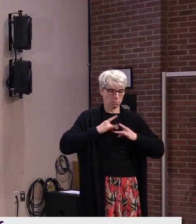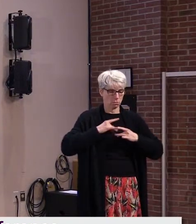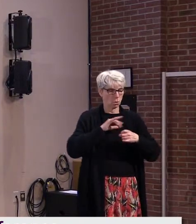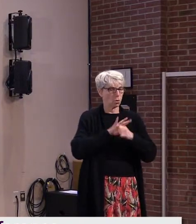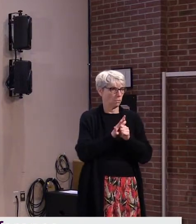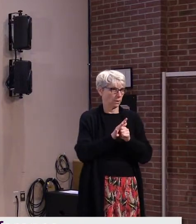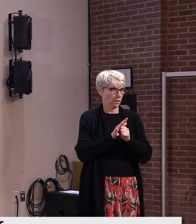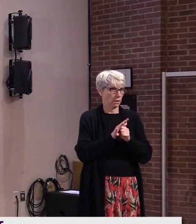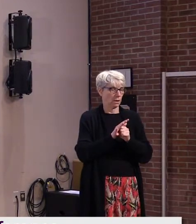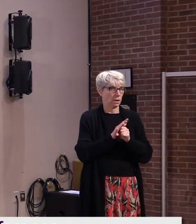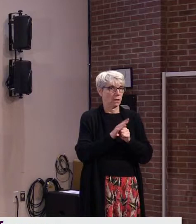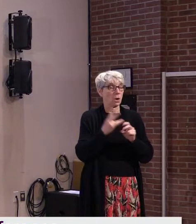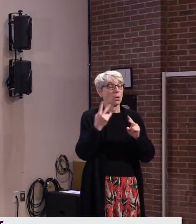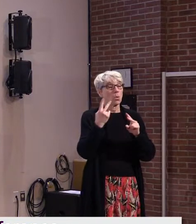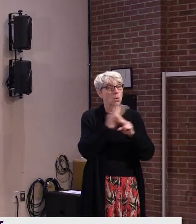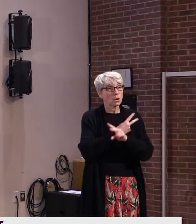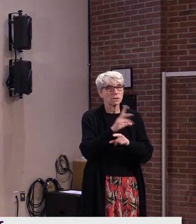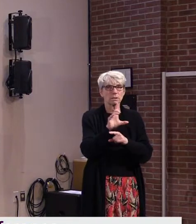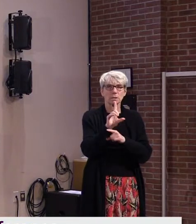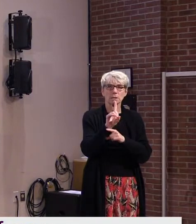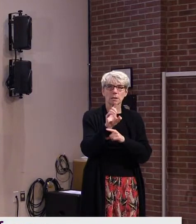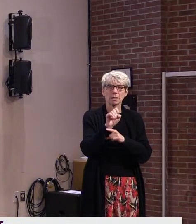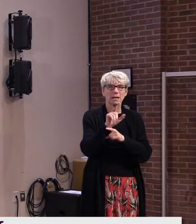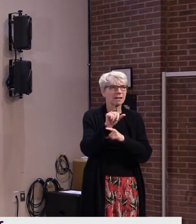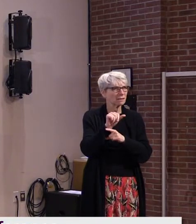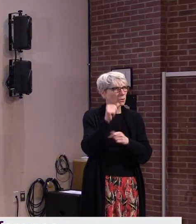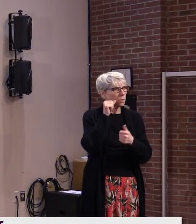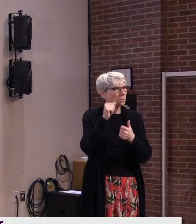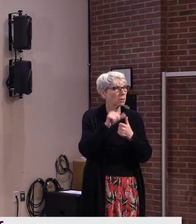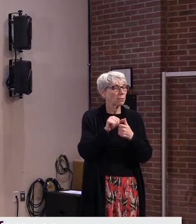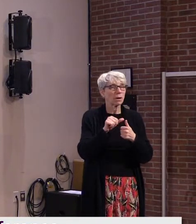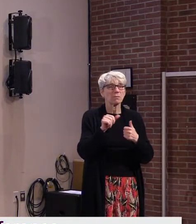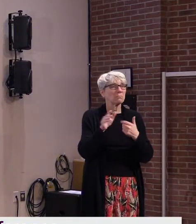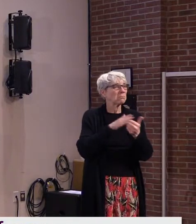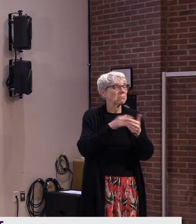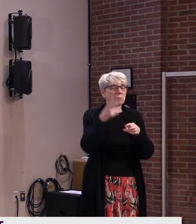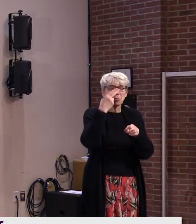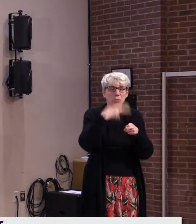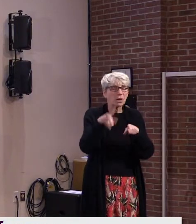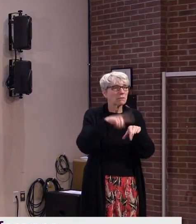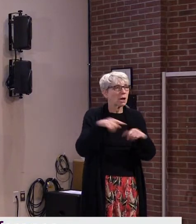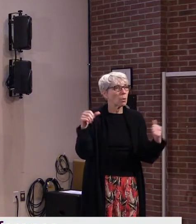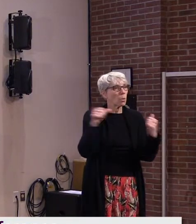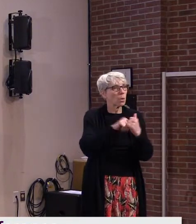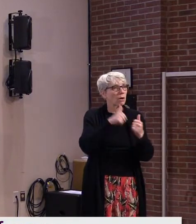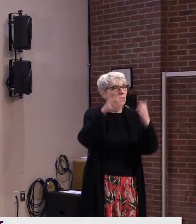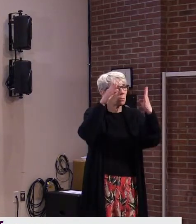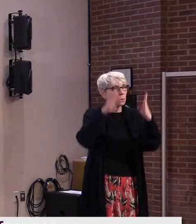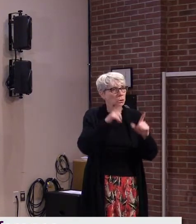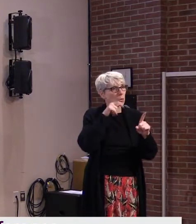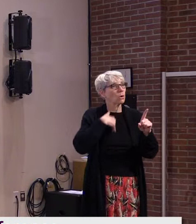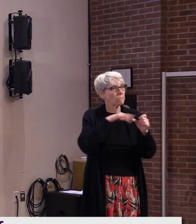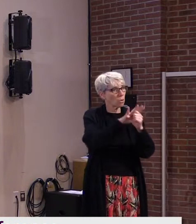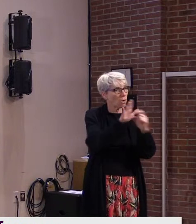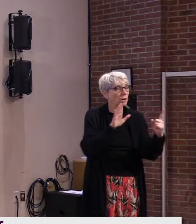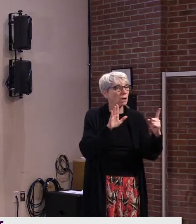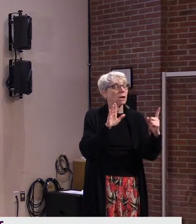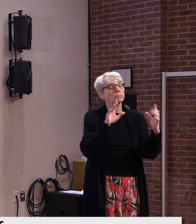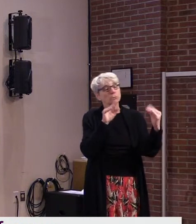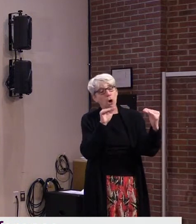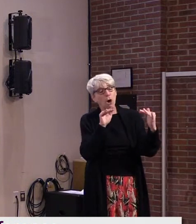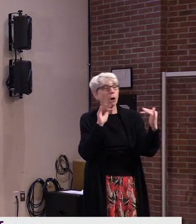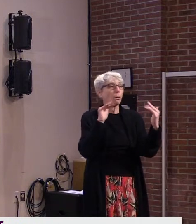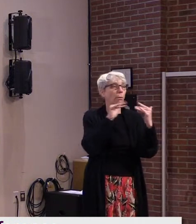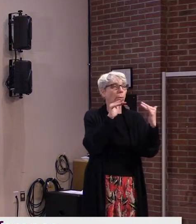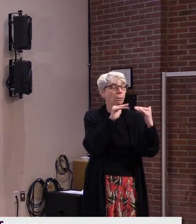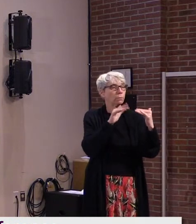the much more contagious Delta variant. These residents were the first people eligible for vaccination, and their